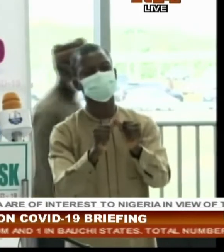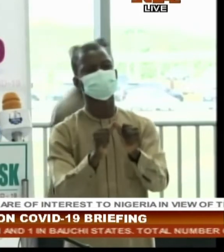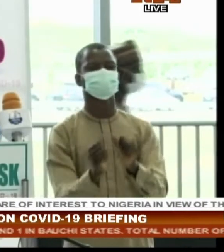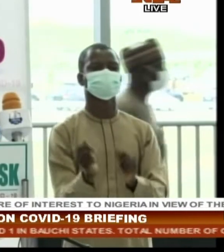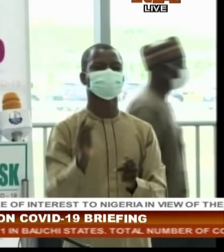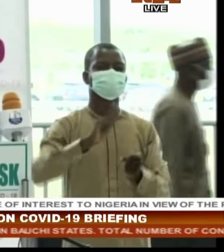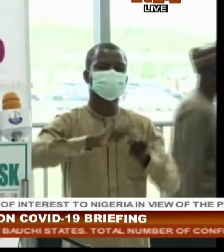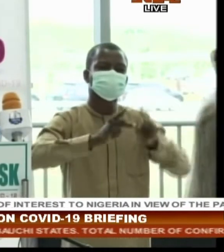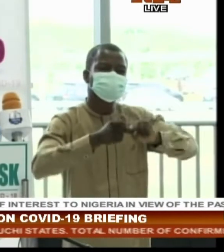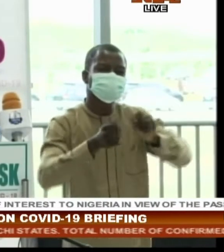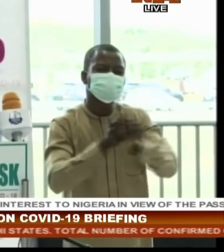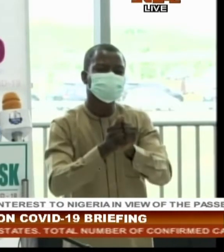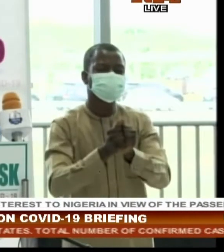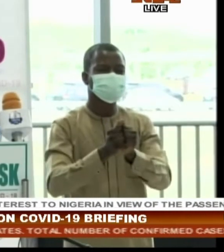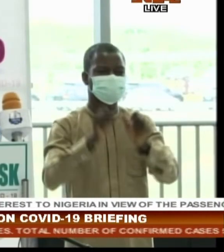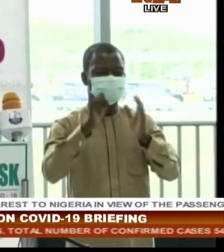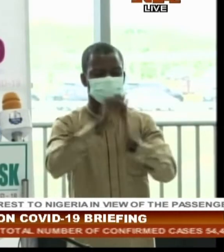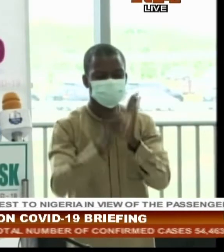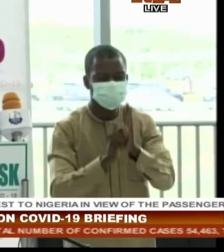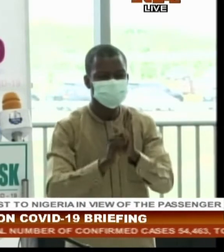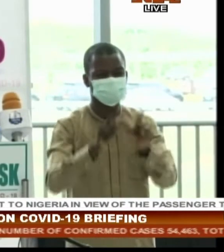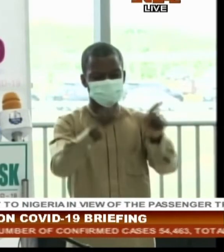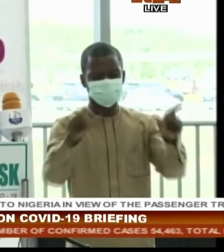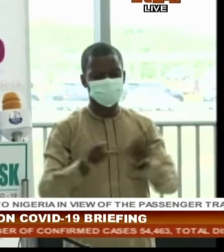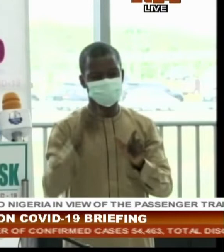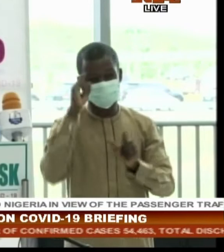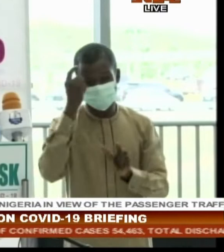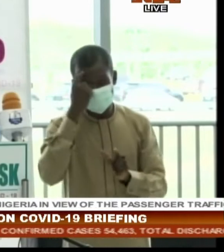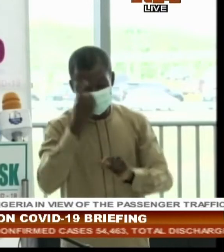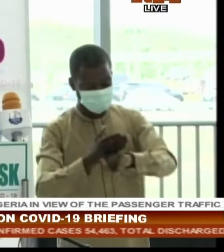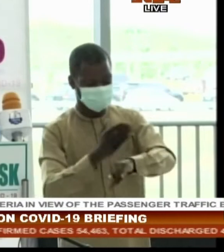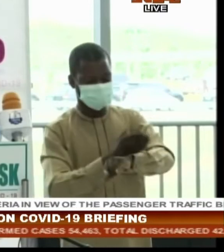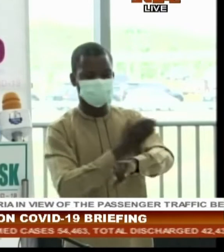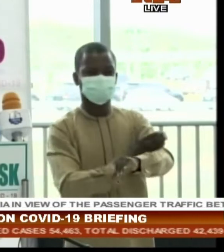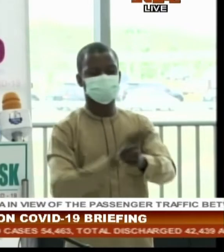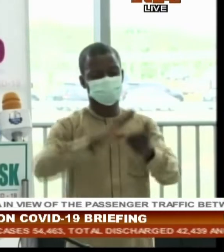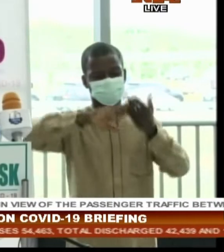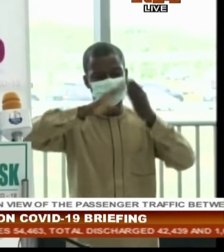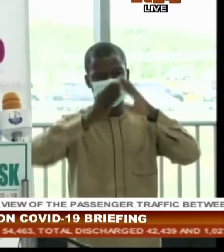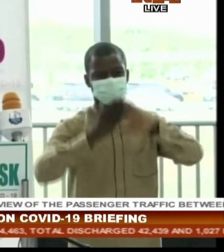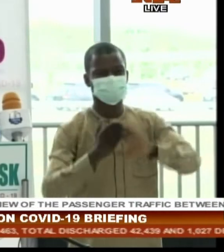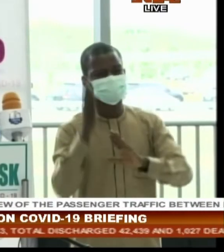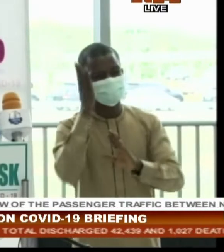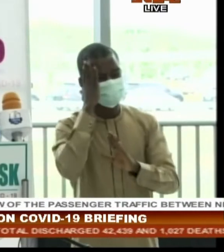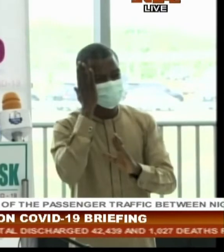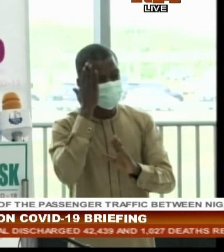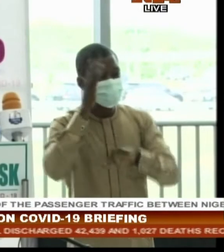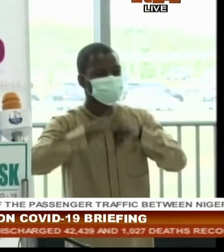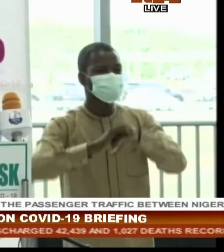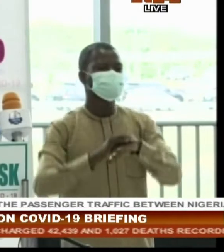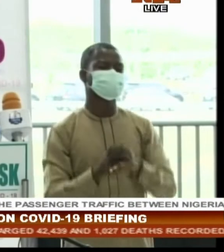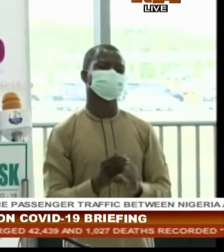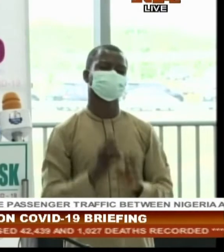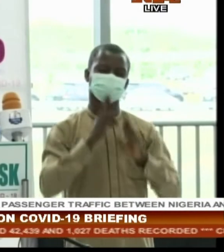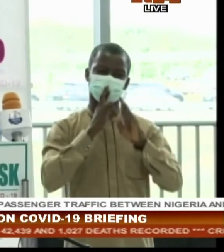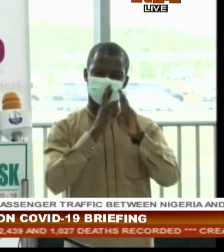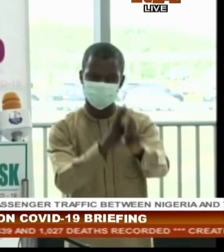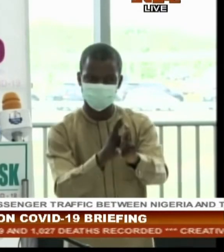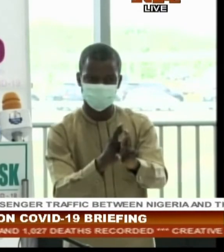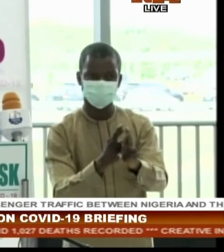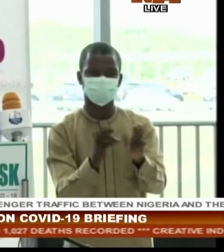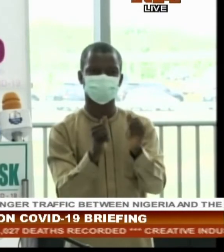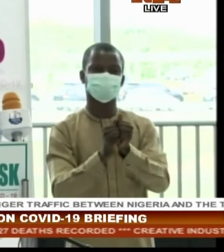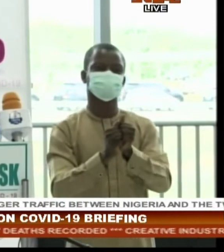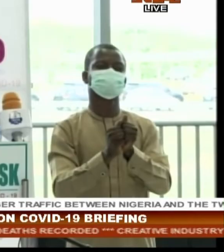engagement with states and local governments to improve community sensitization on the response and its